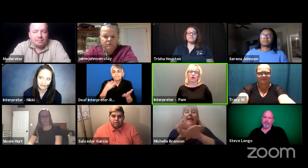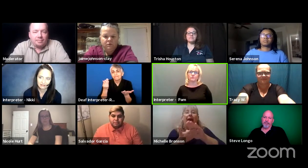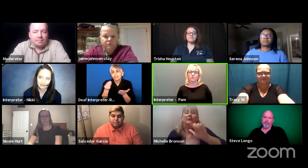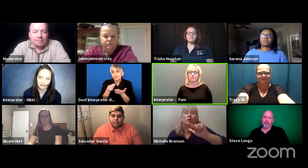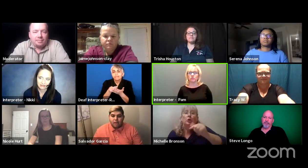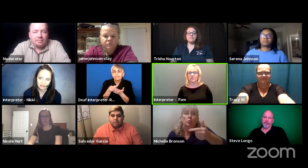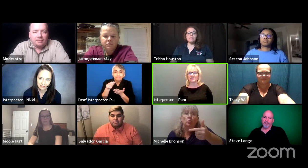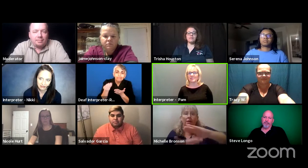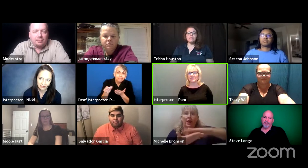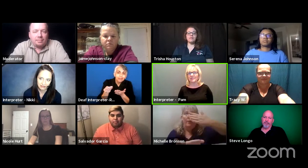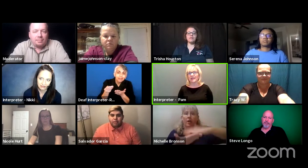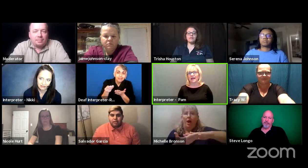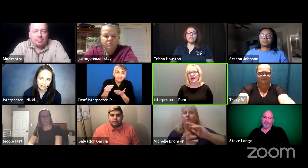help to purchase